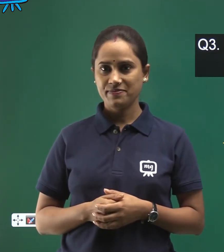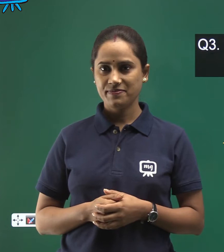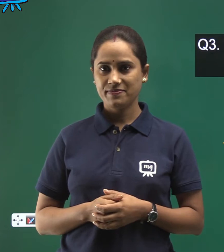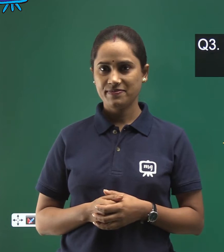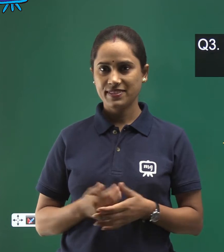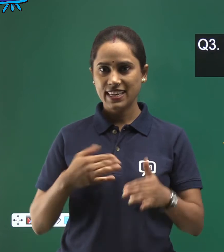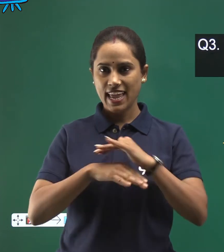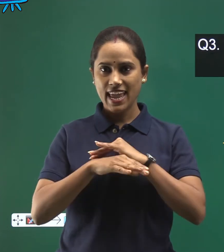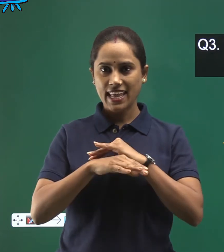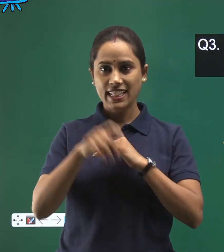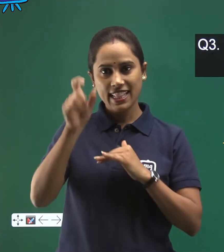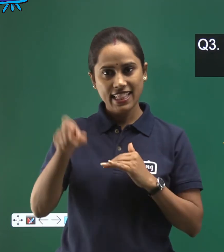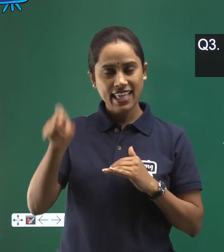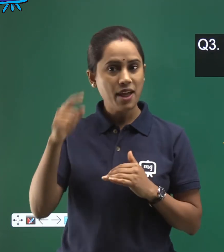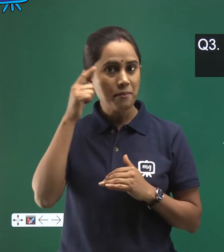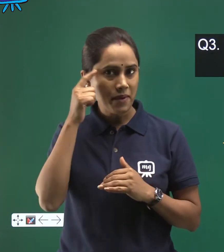in their mind.